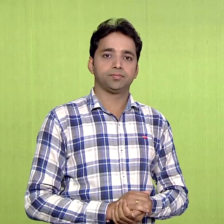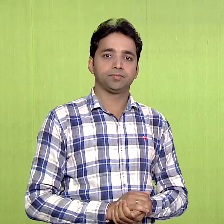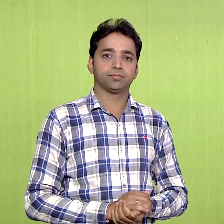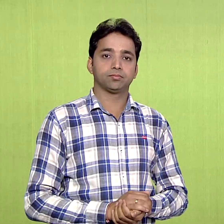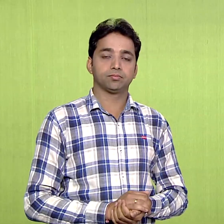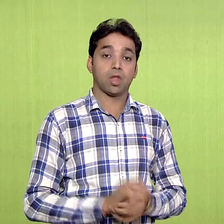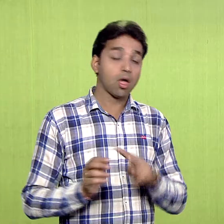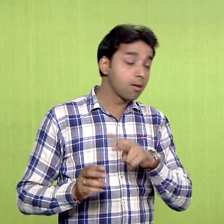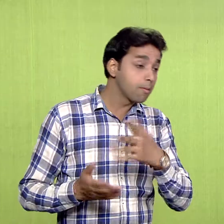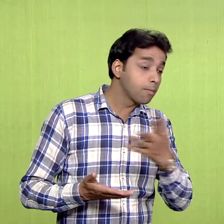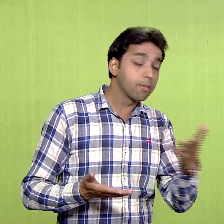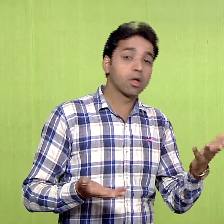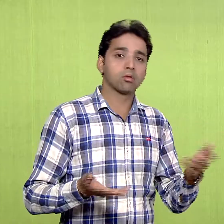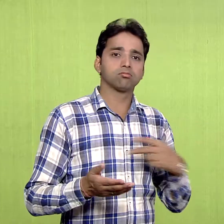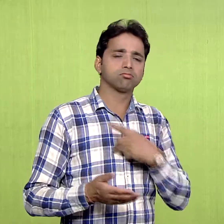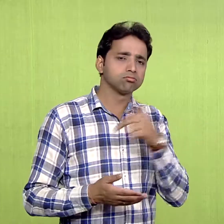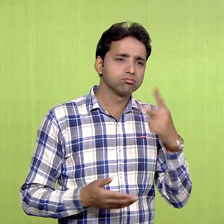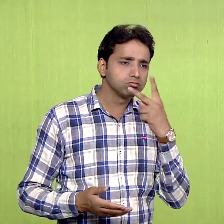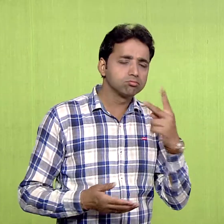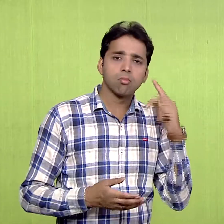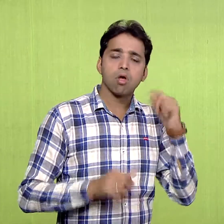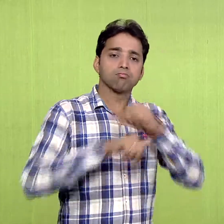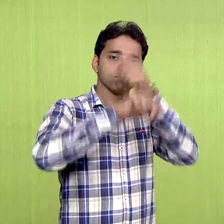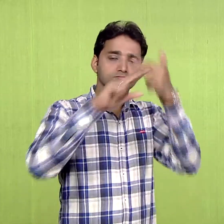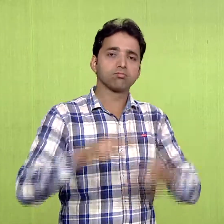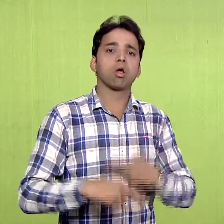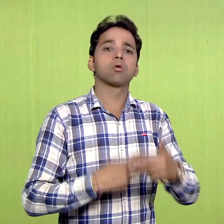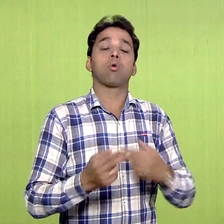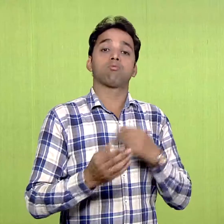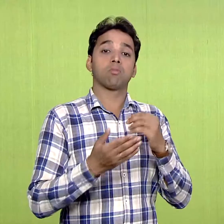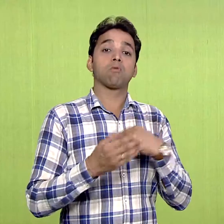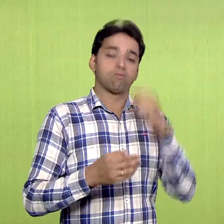Many of them had their foundation before Christ,